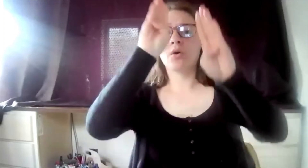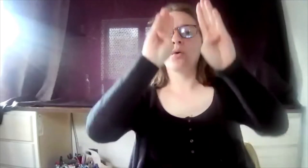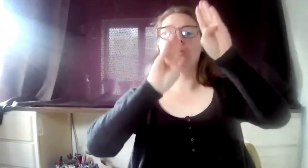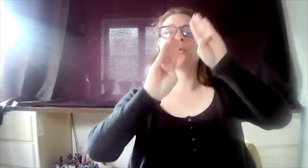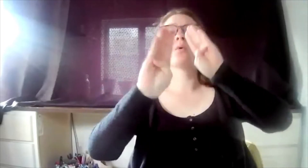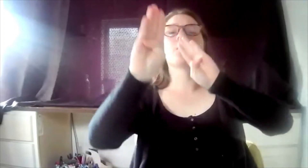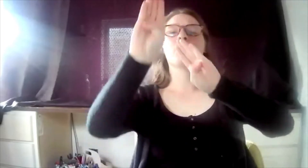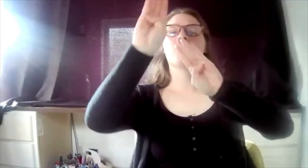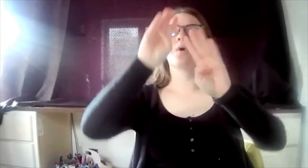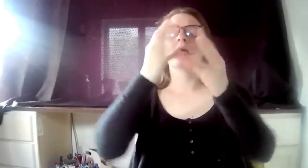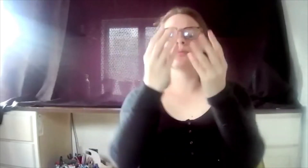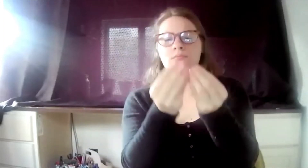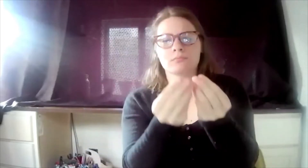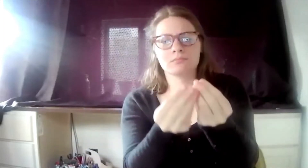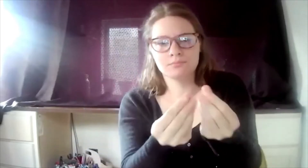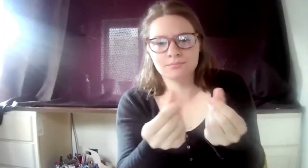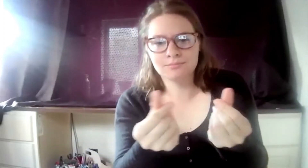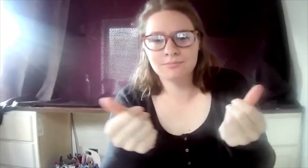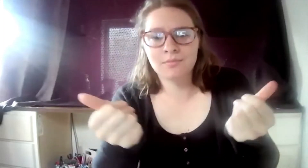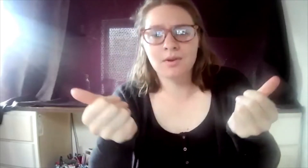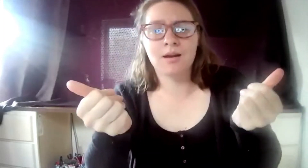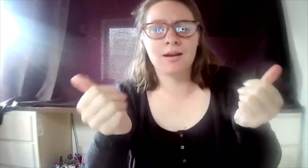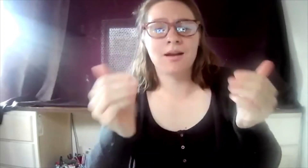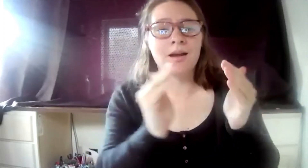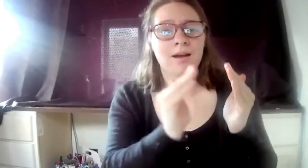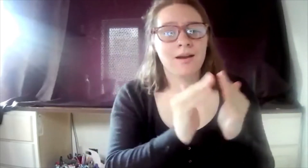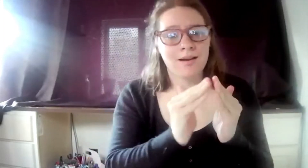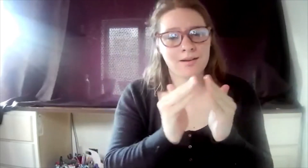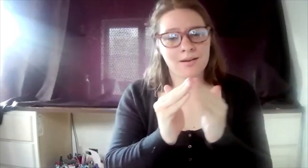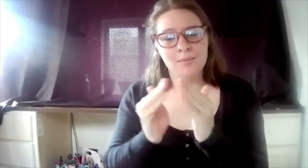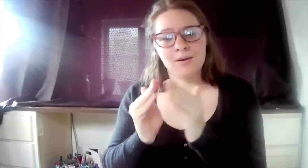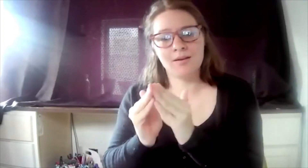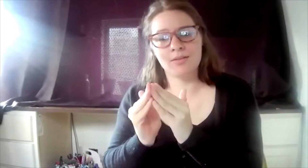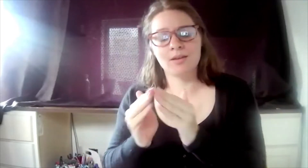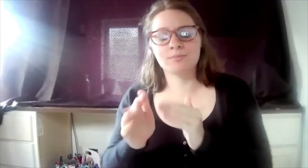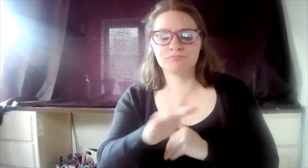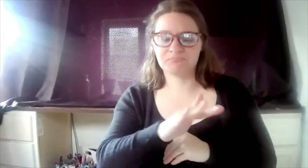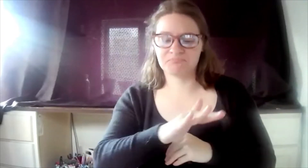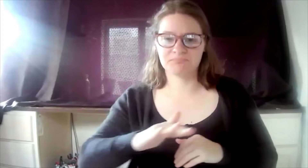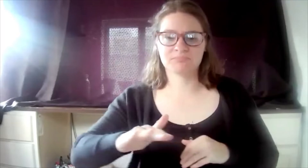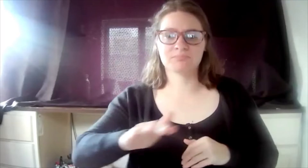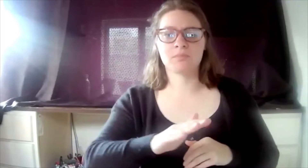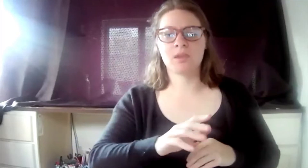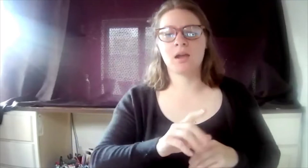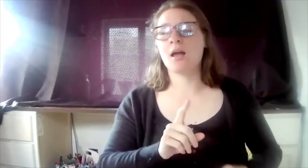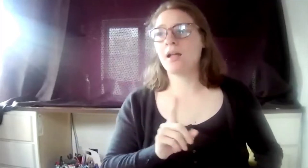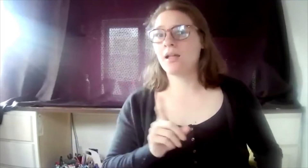where trouble melts like lemon drops, high above the chimney top, that's